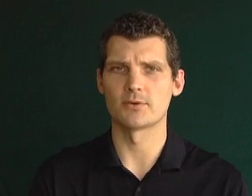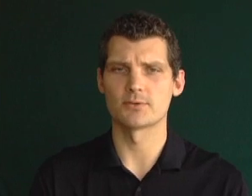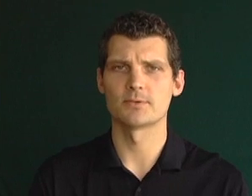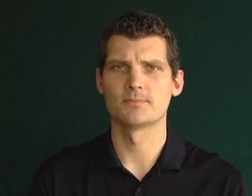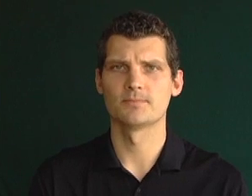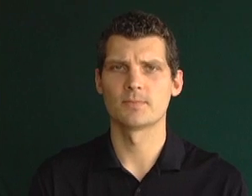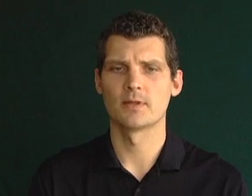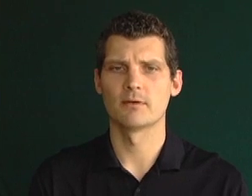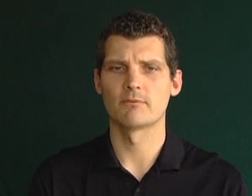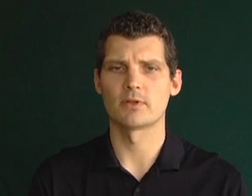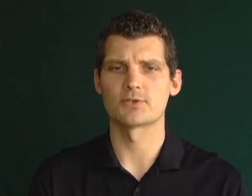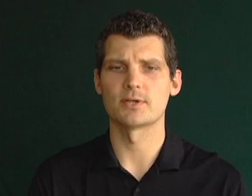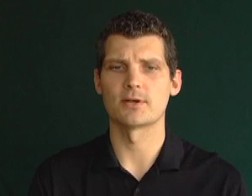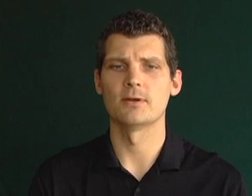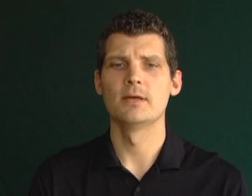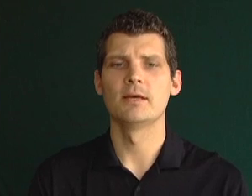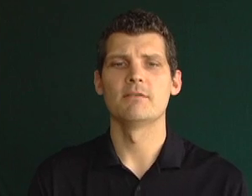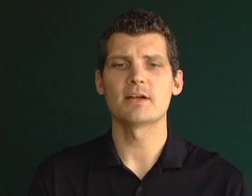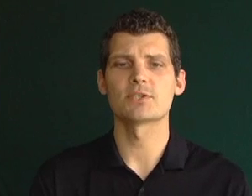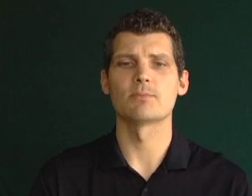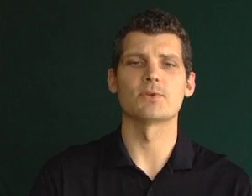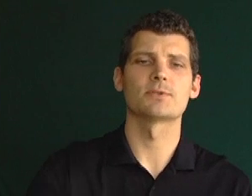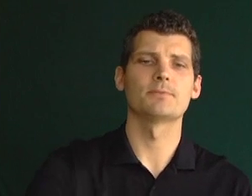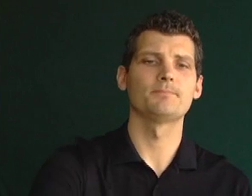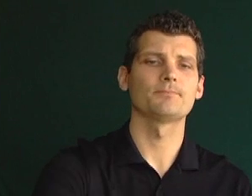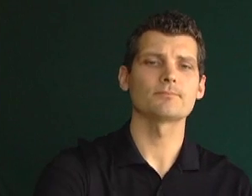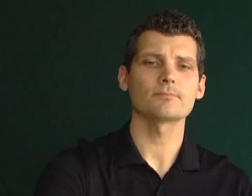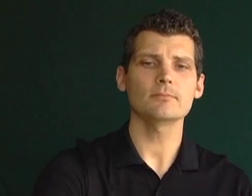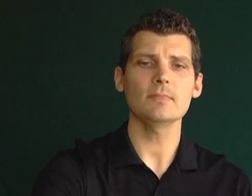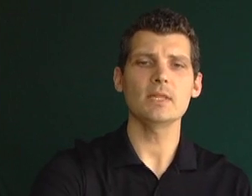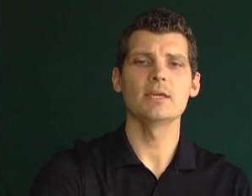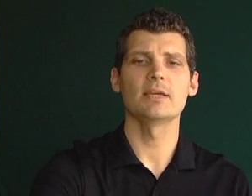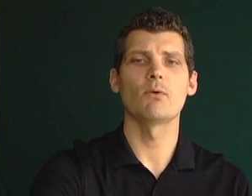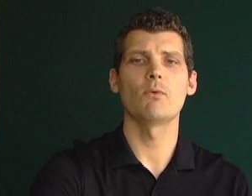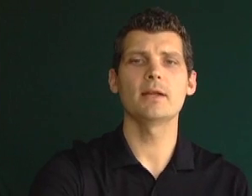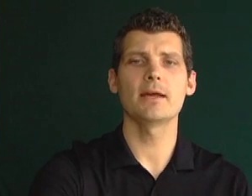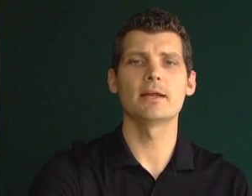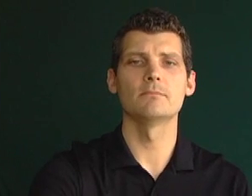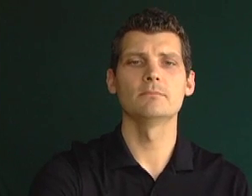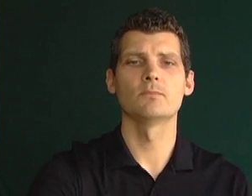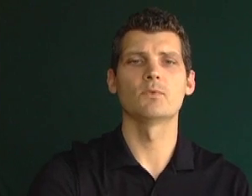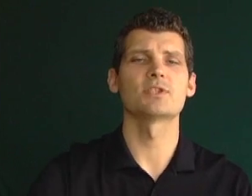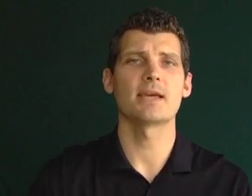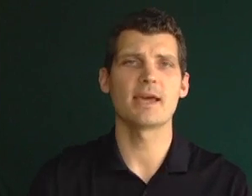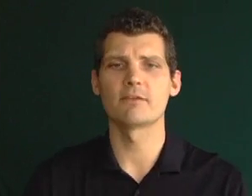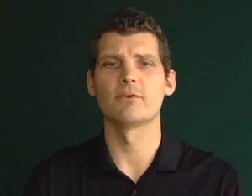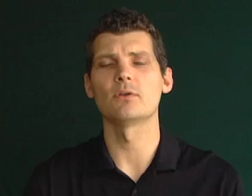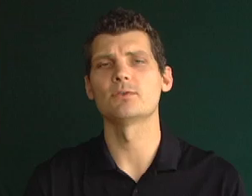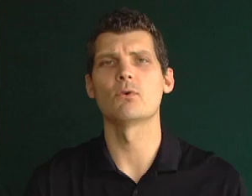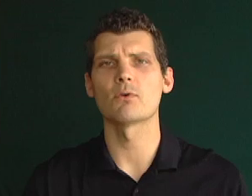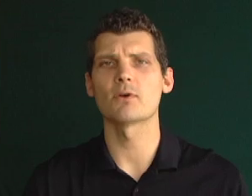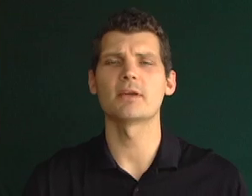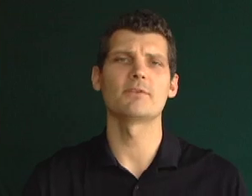those for lunch or dinner. Vegetables, you get 1 item, which is a handful. Don't worry if